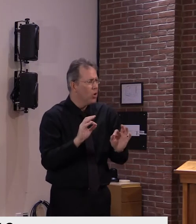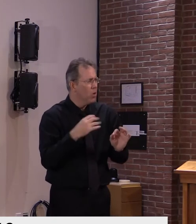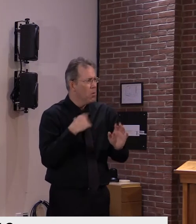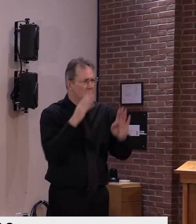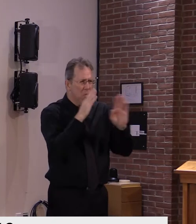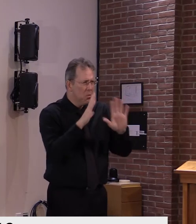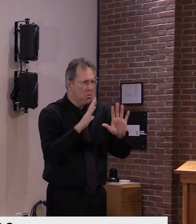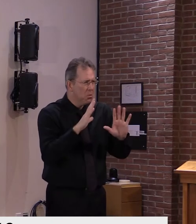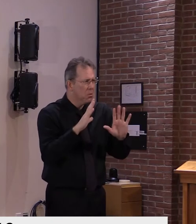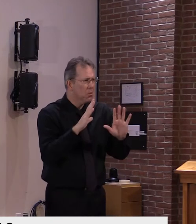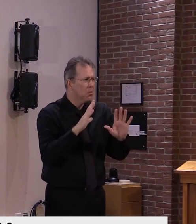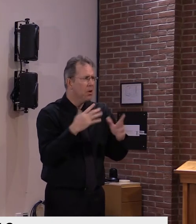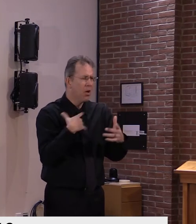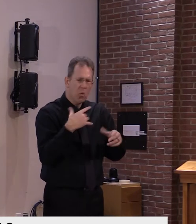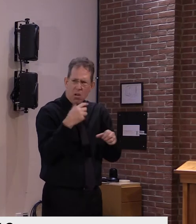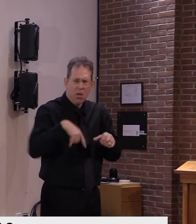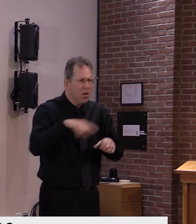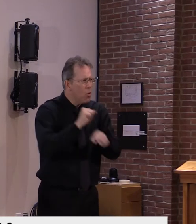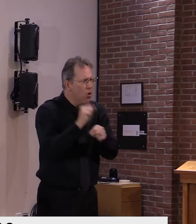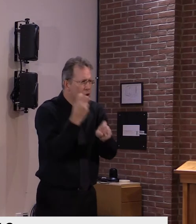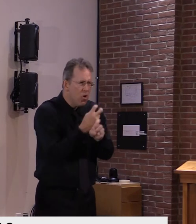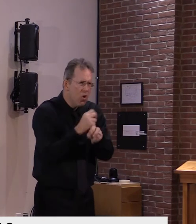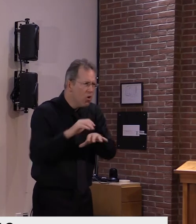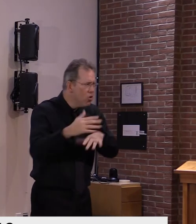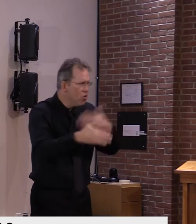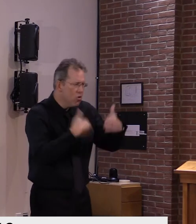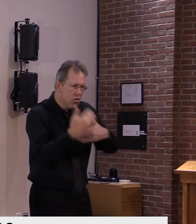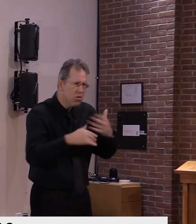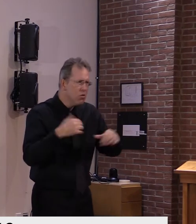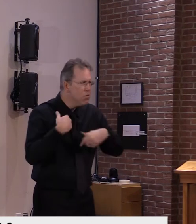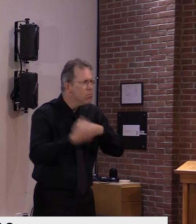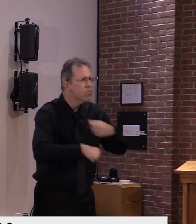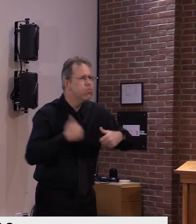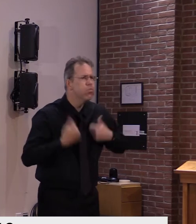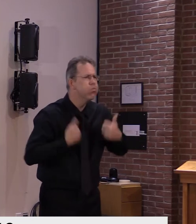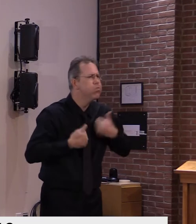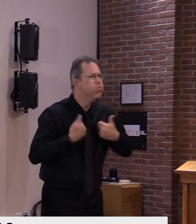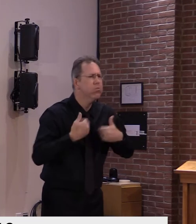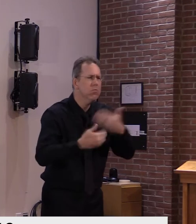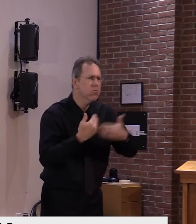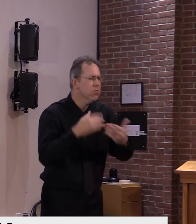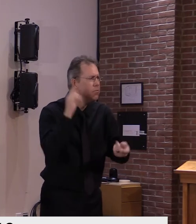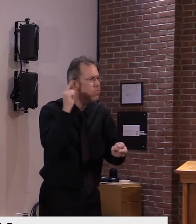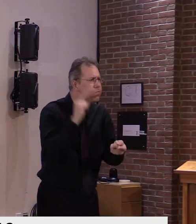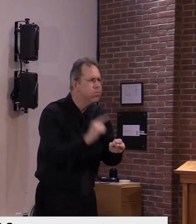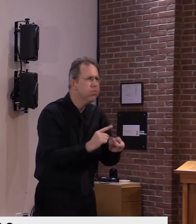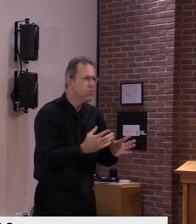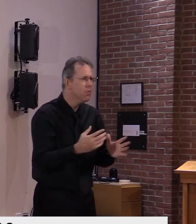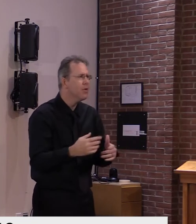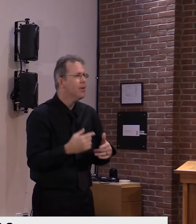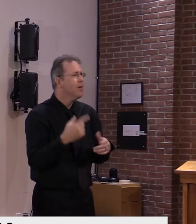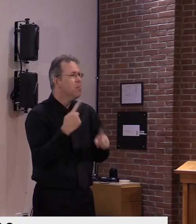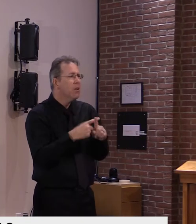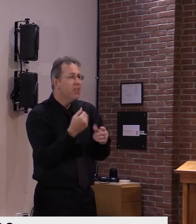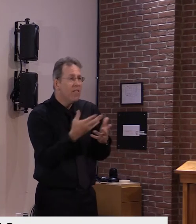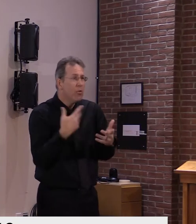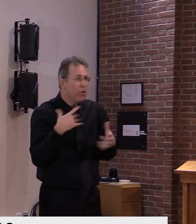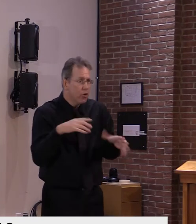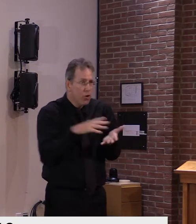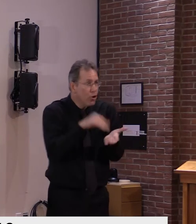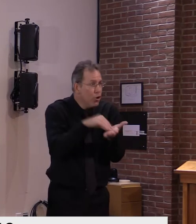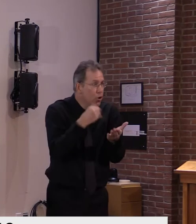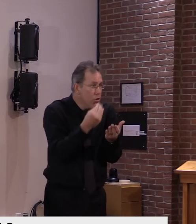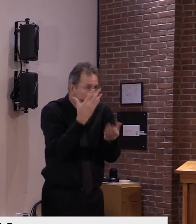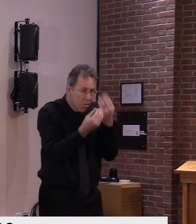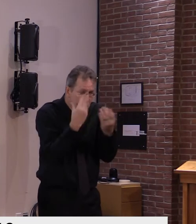months. As well, with what we're learning, what we're doing, we're increasing our testing, we're